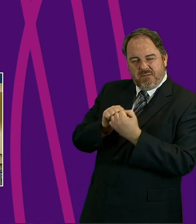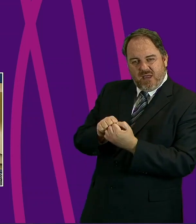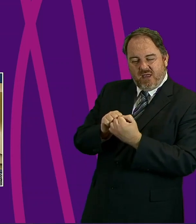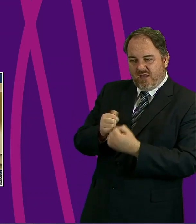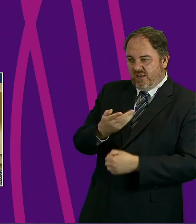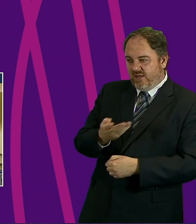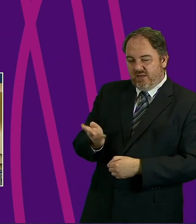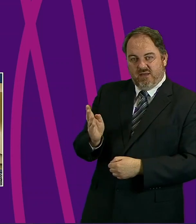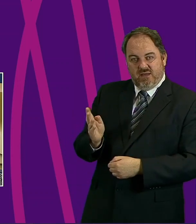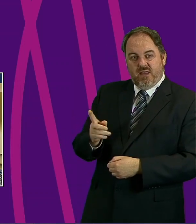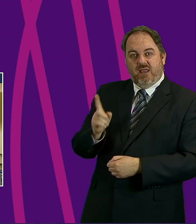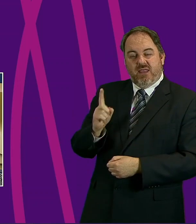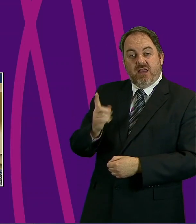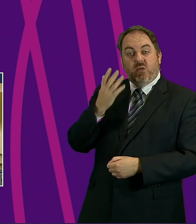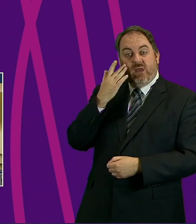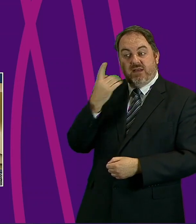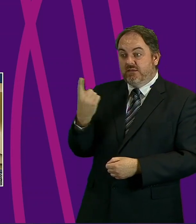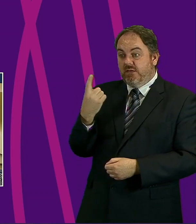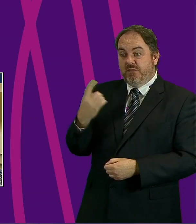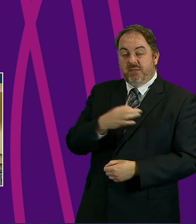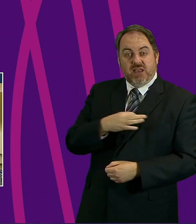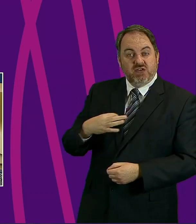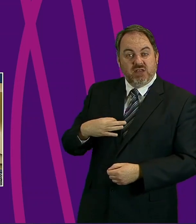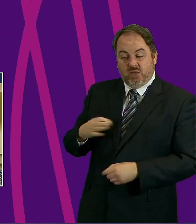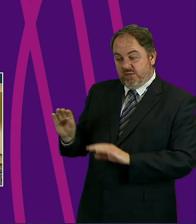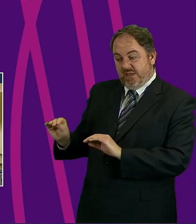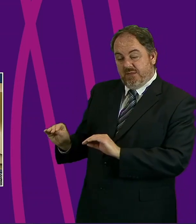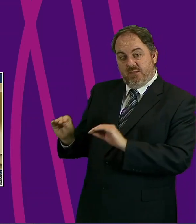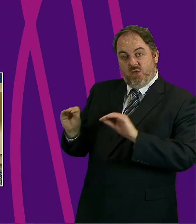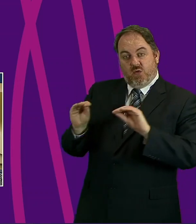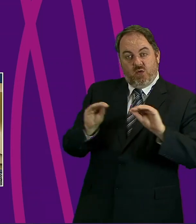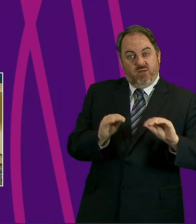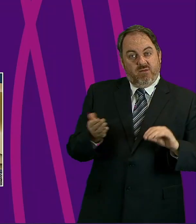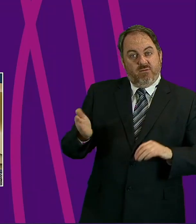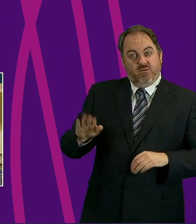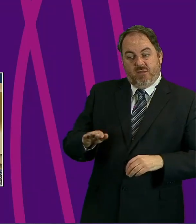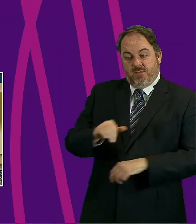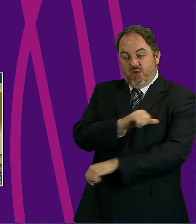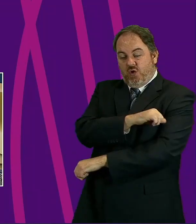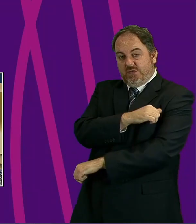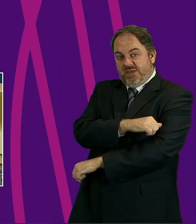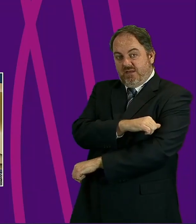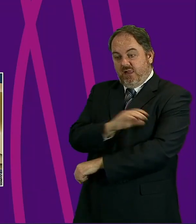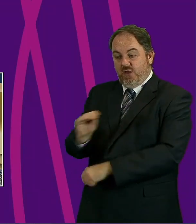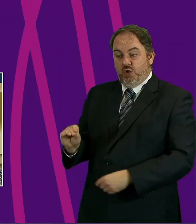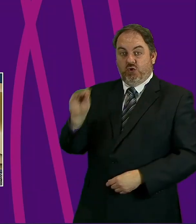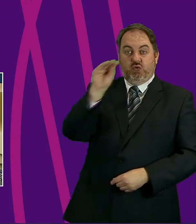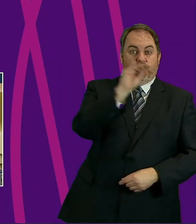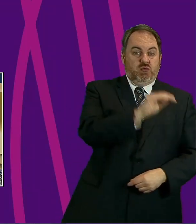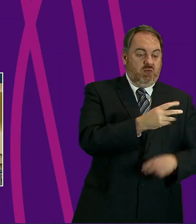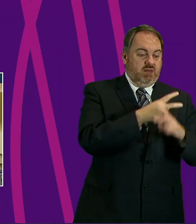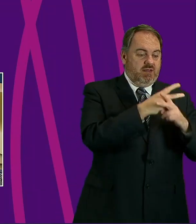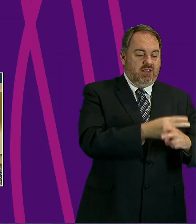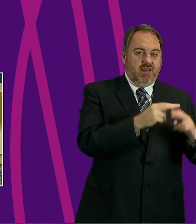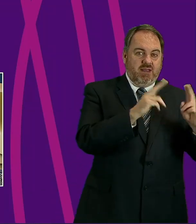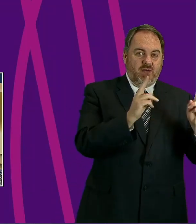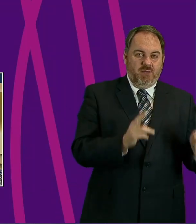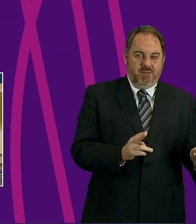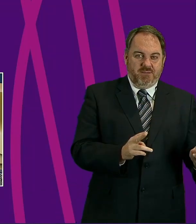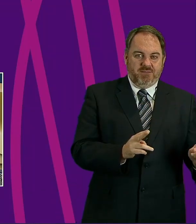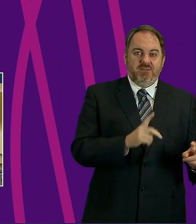when any patient resident was being discharged from a hospital into a care home, the guidance that was in place in that